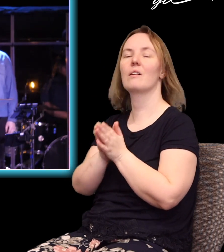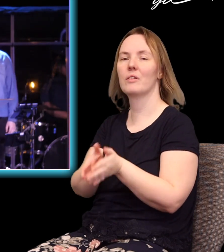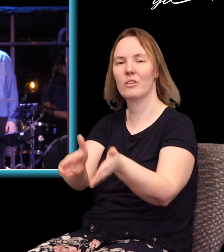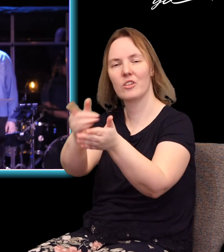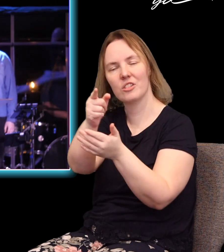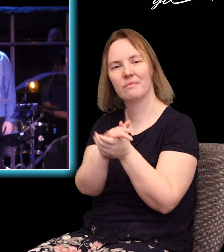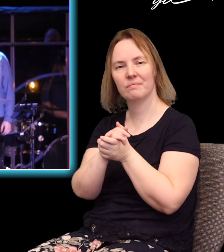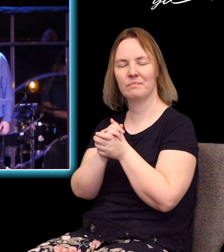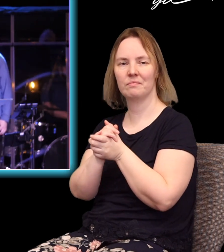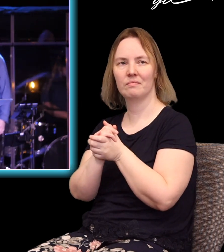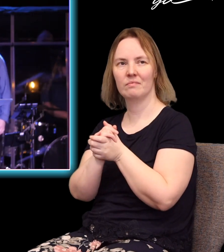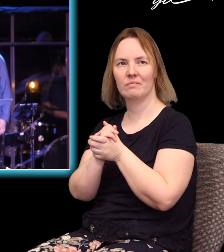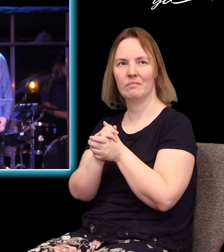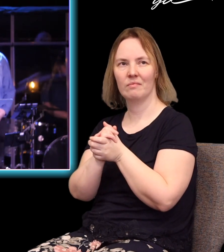encourage you.